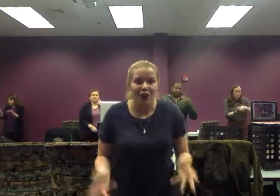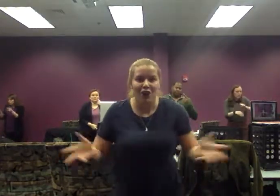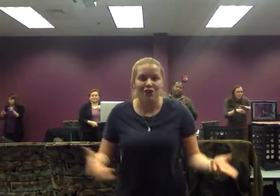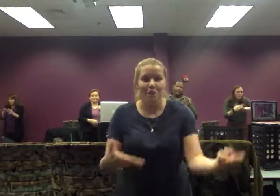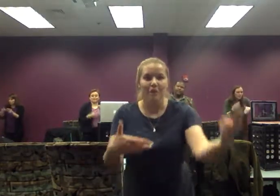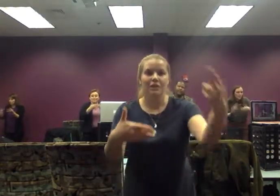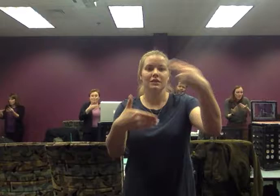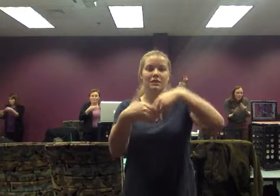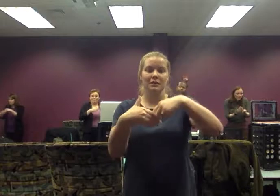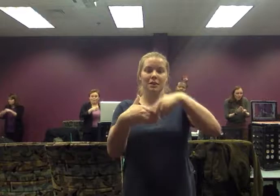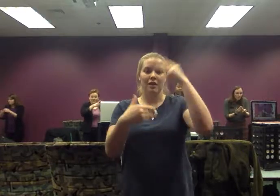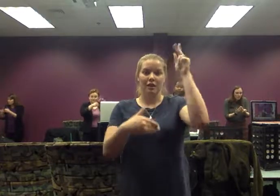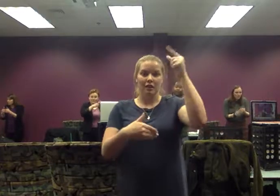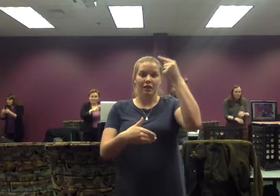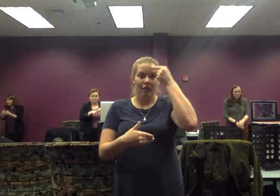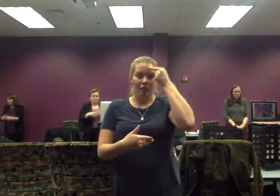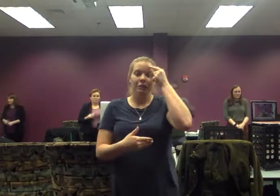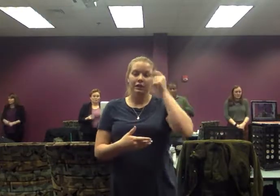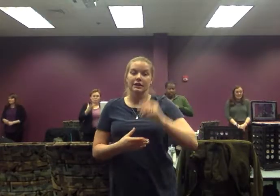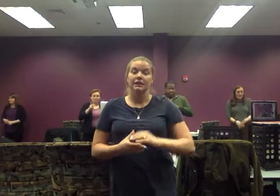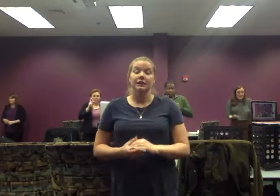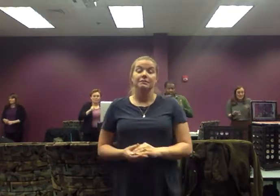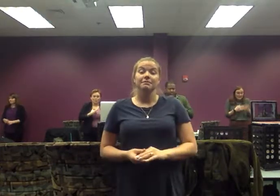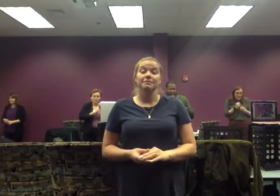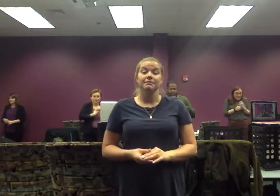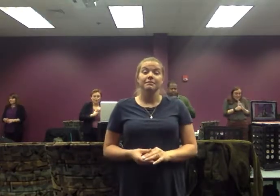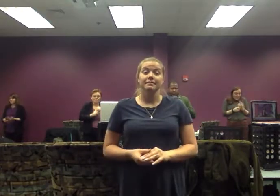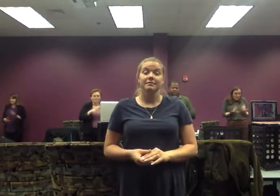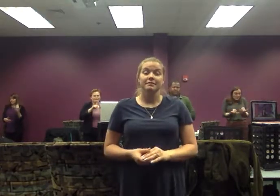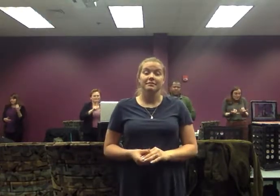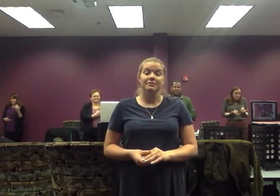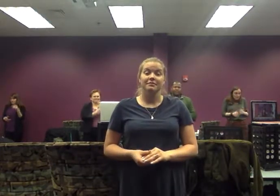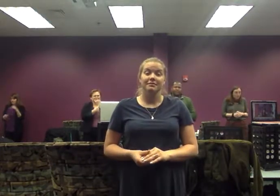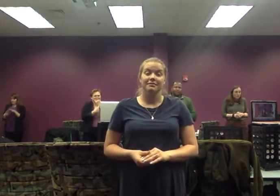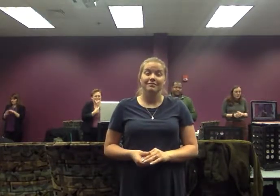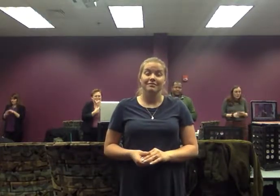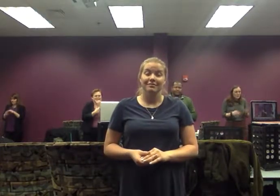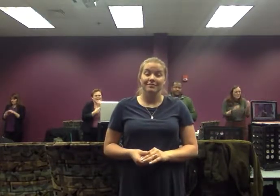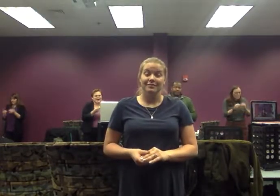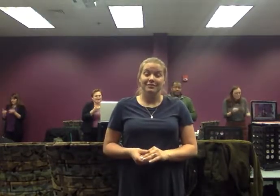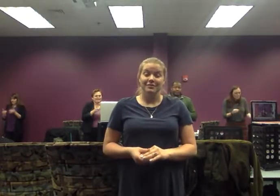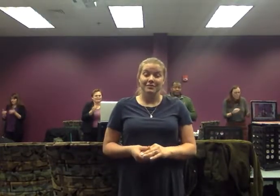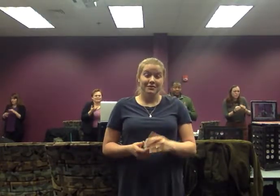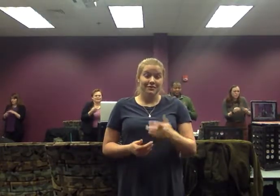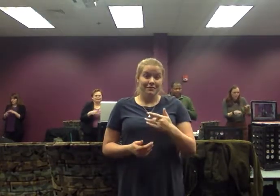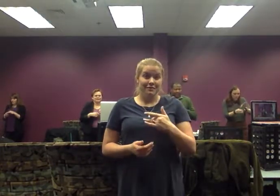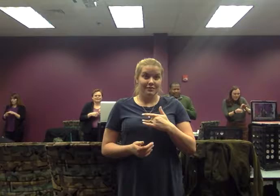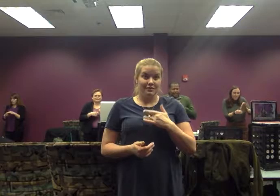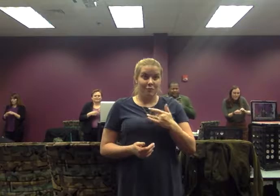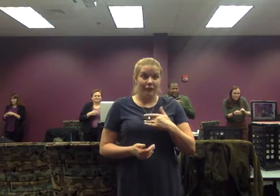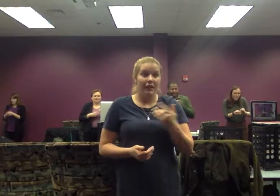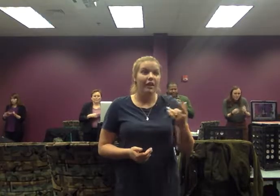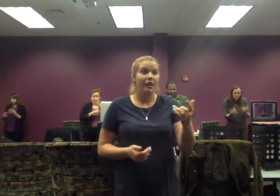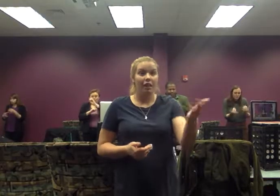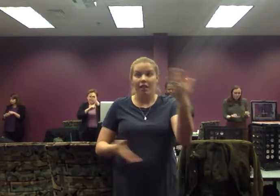more out than usual. Unfortunately, our more is less in terms of percentage than any